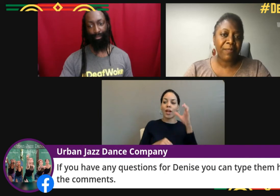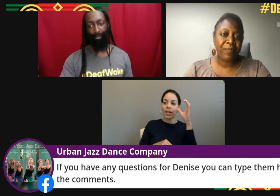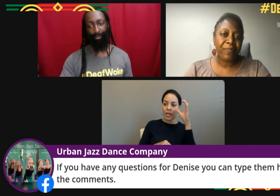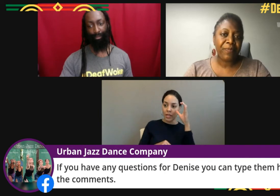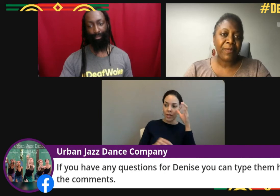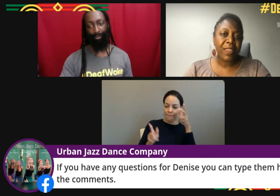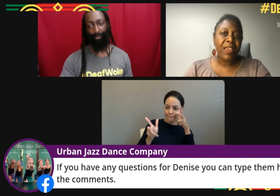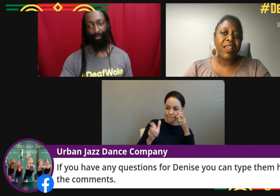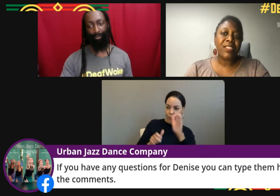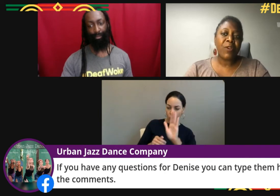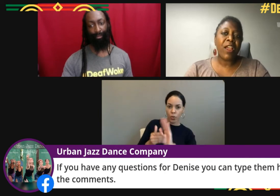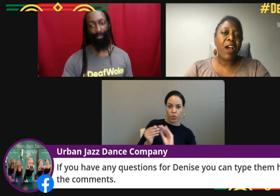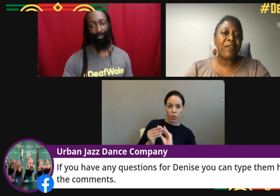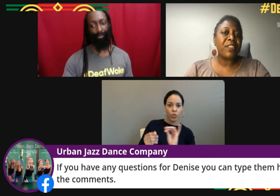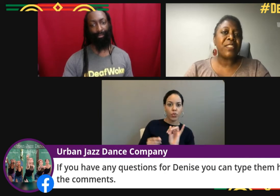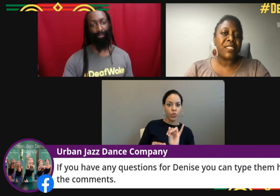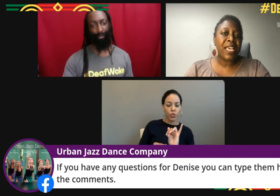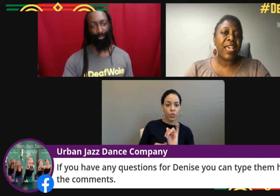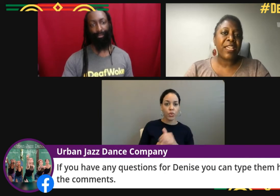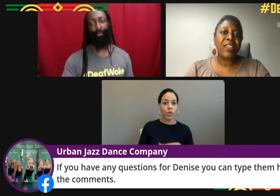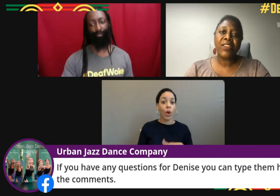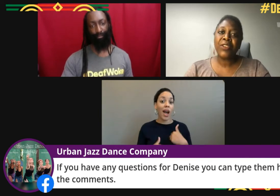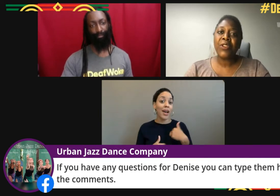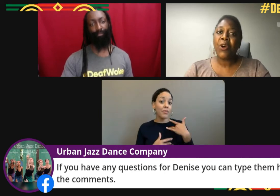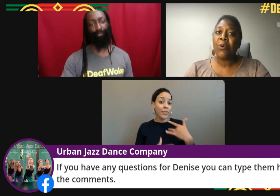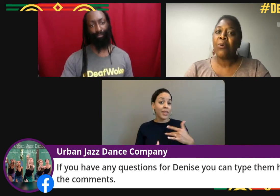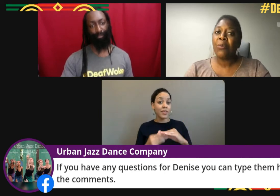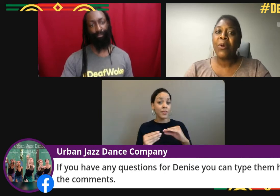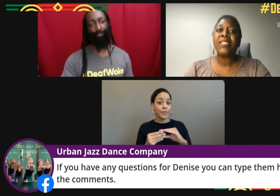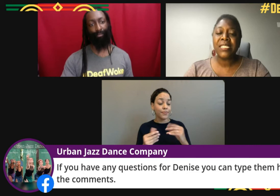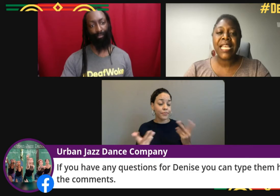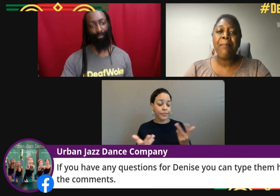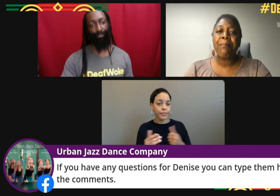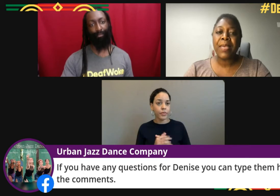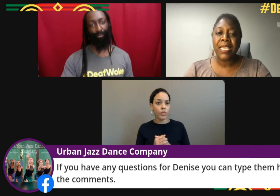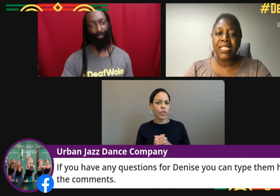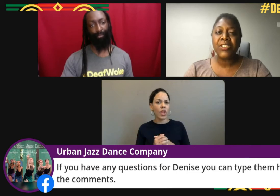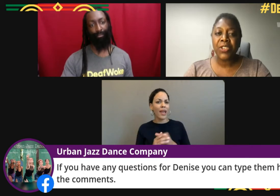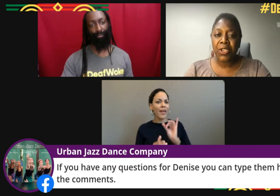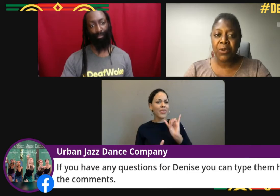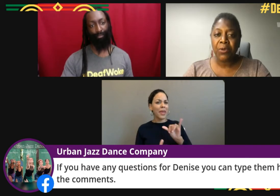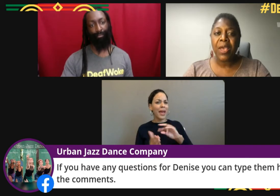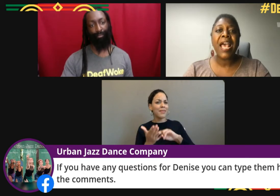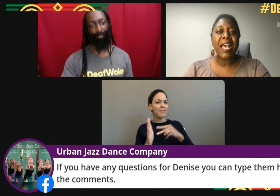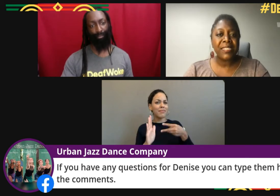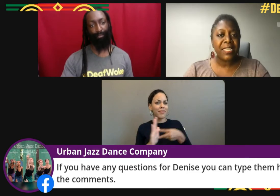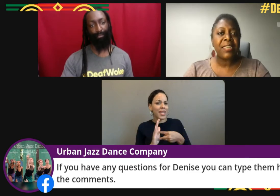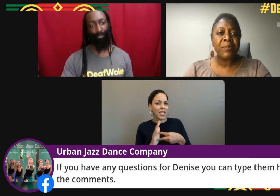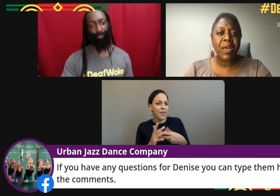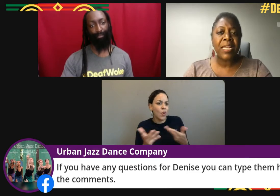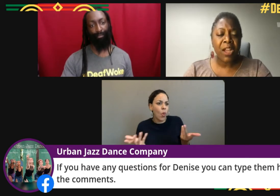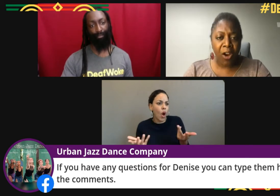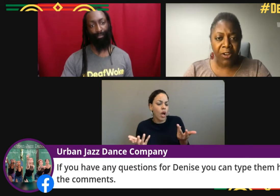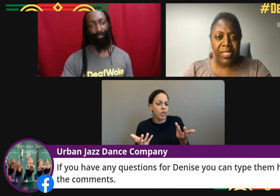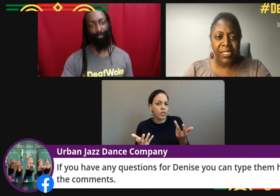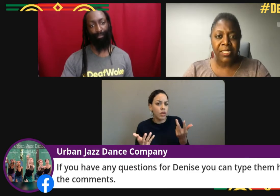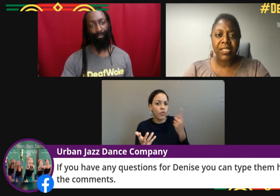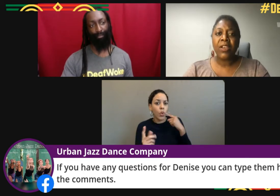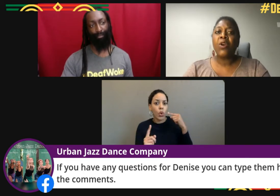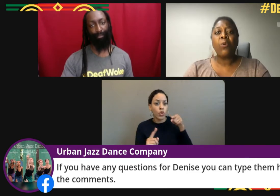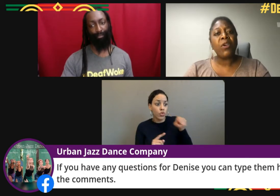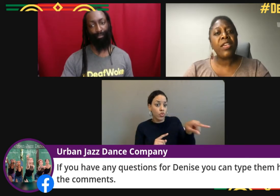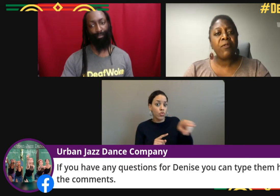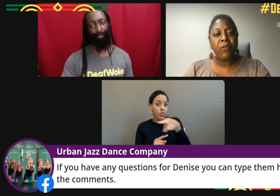say. And so I often say, you know, what does that mean to you as an